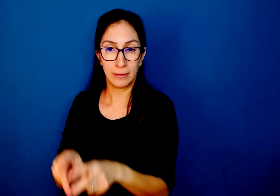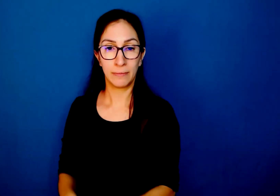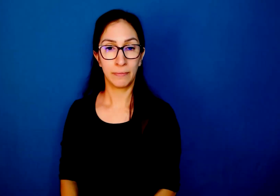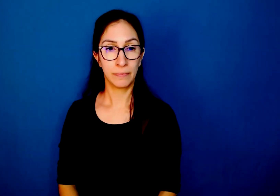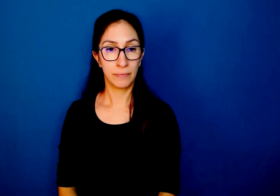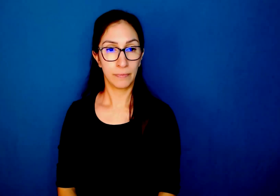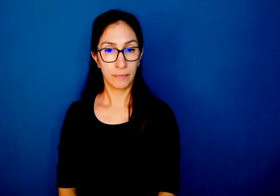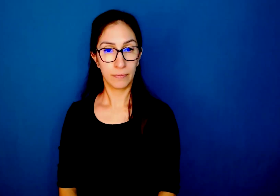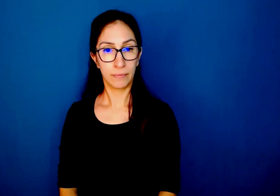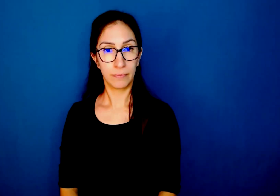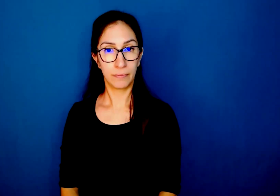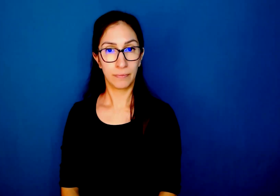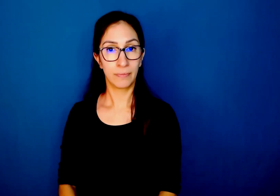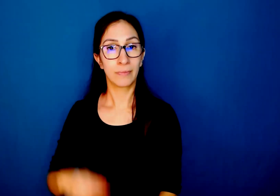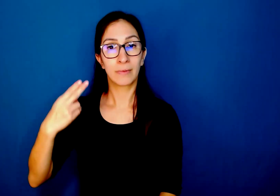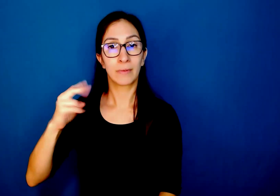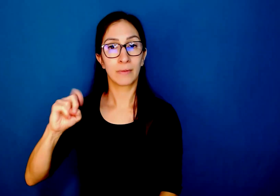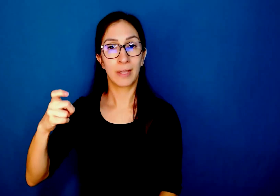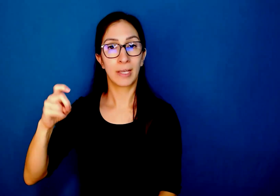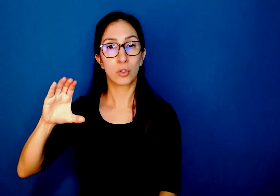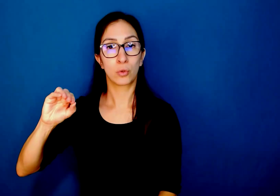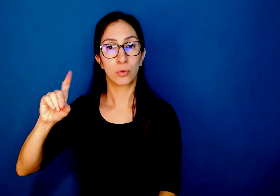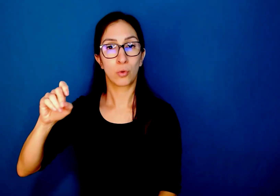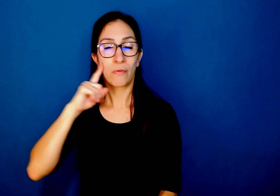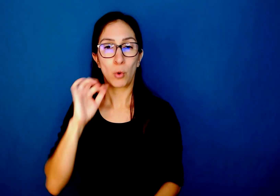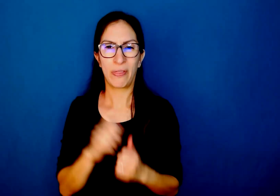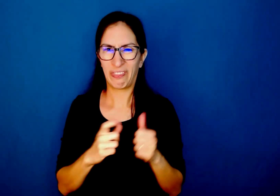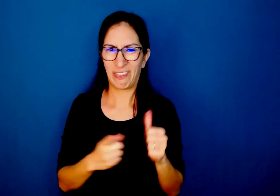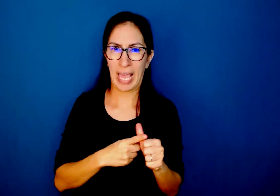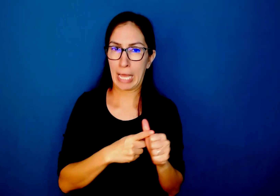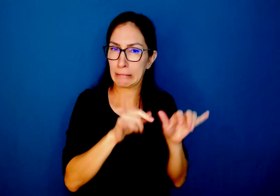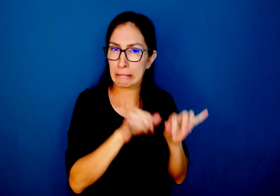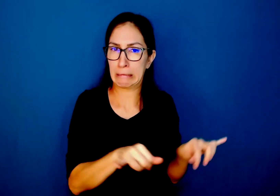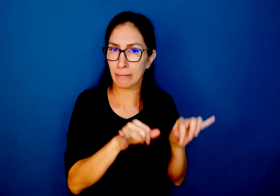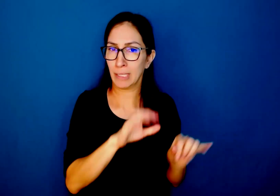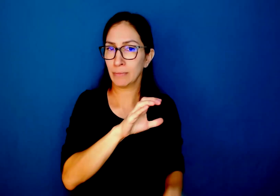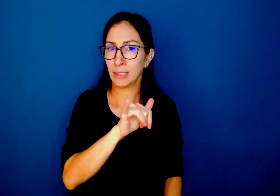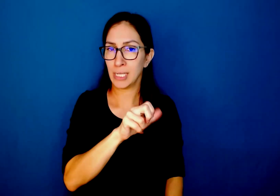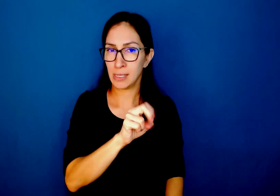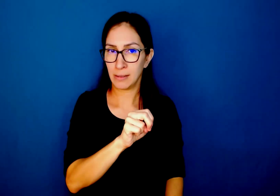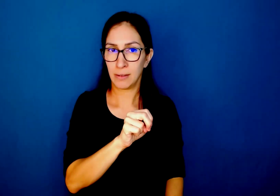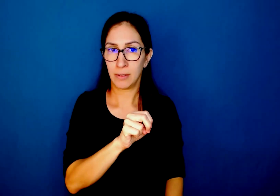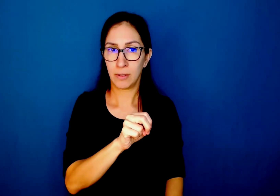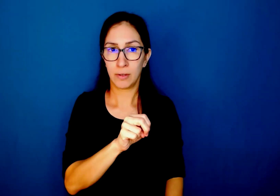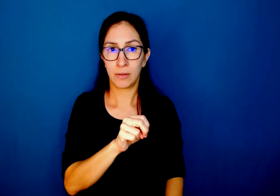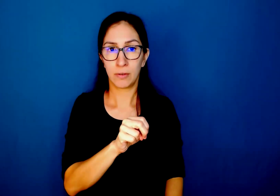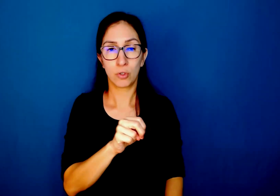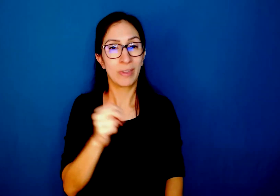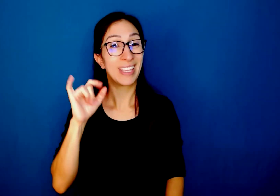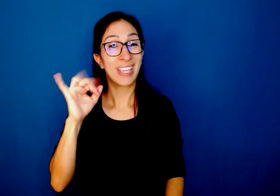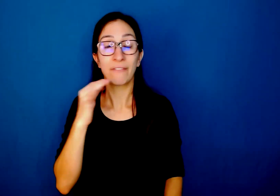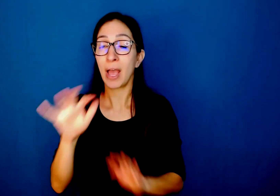here's the hex code for the original cyan. What if I just used black text on